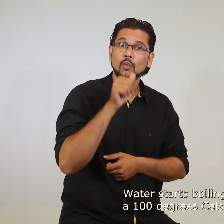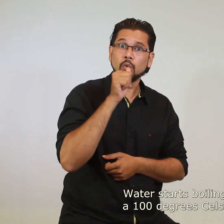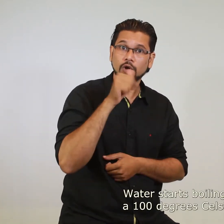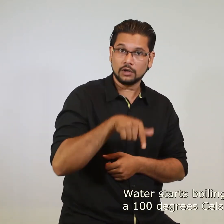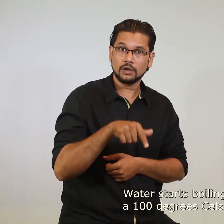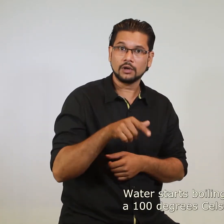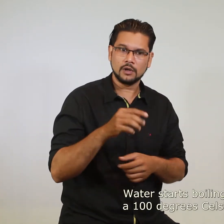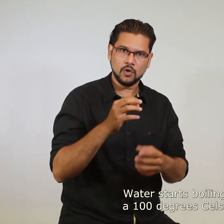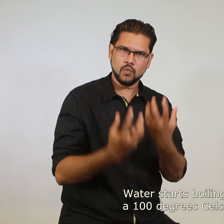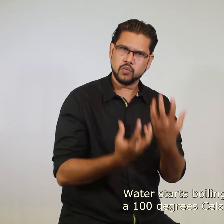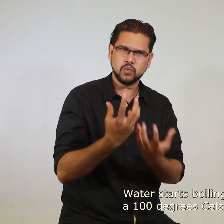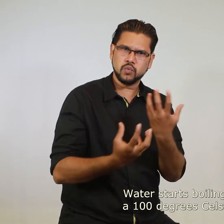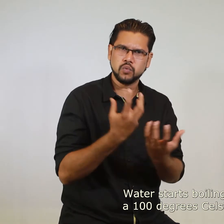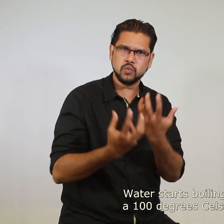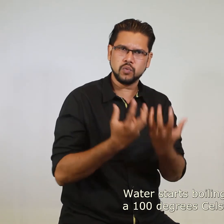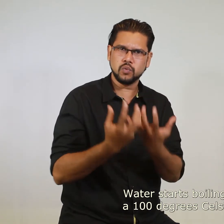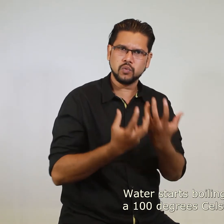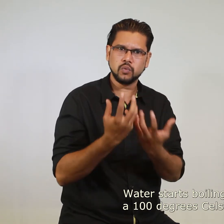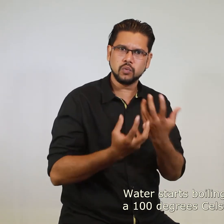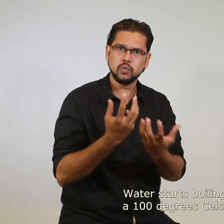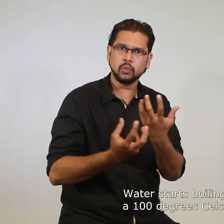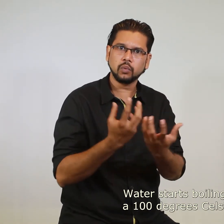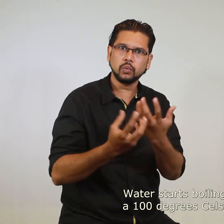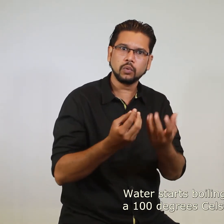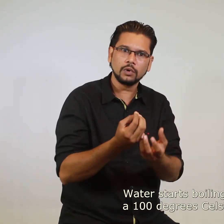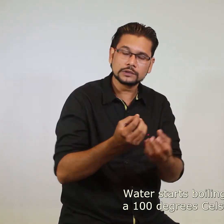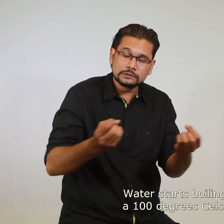Water starts boiling at 100 degrees Celsius.